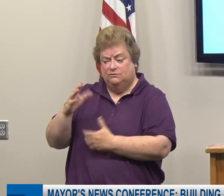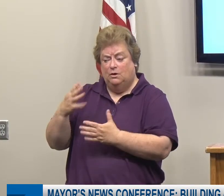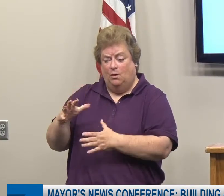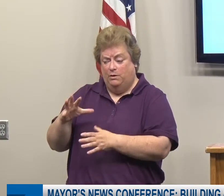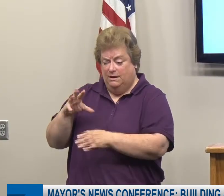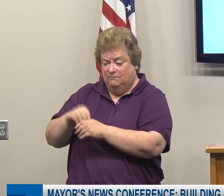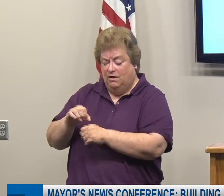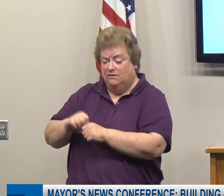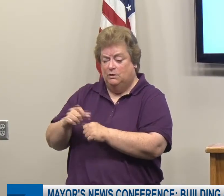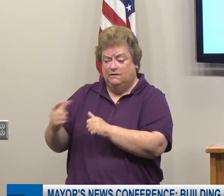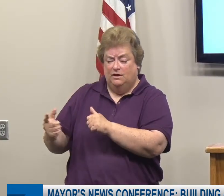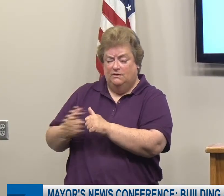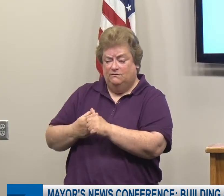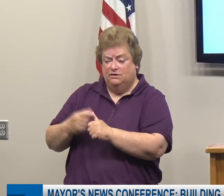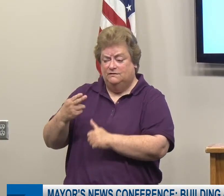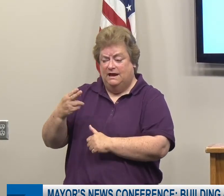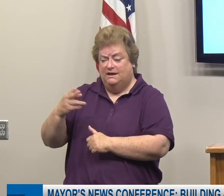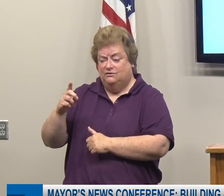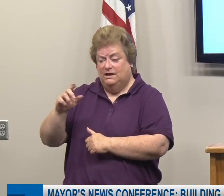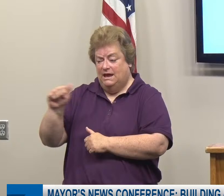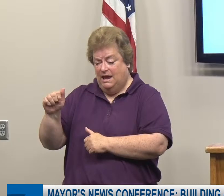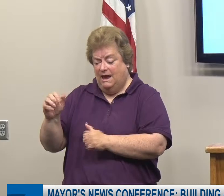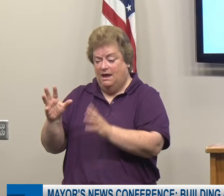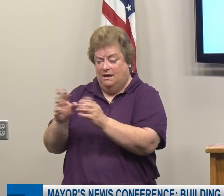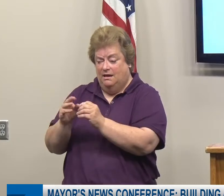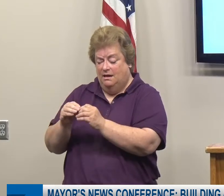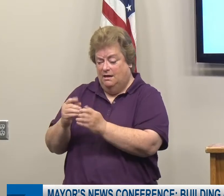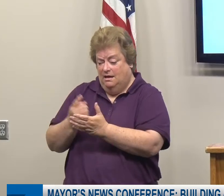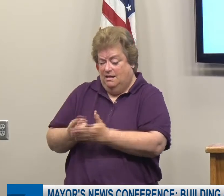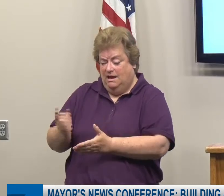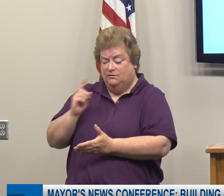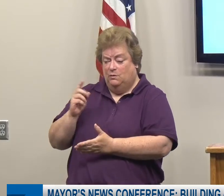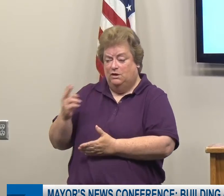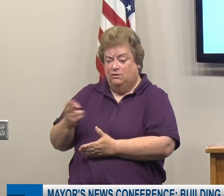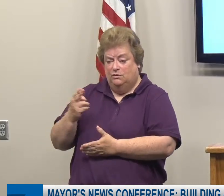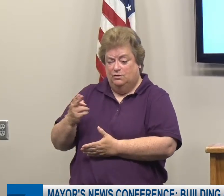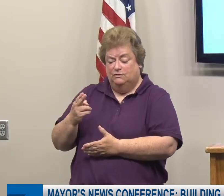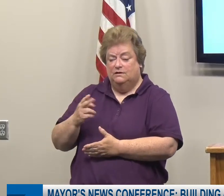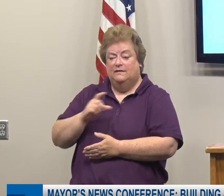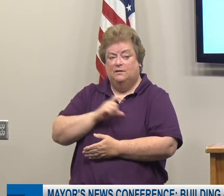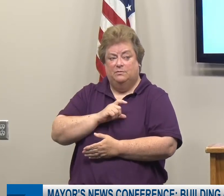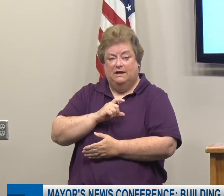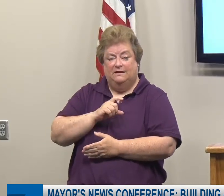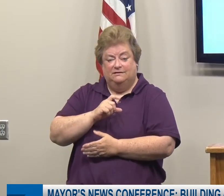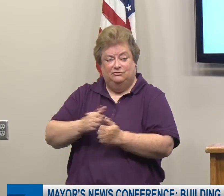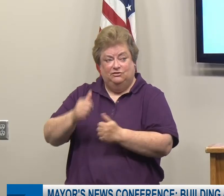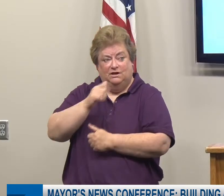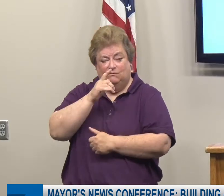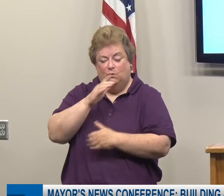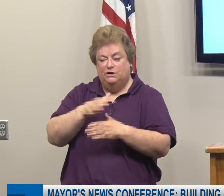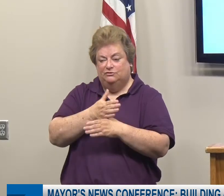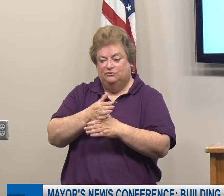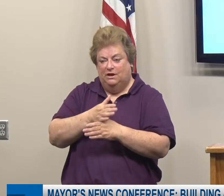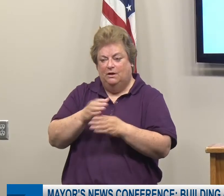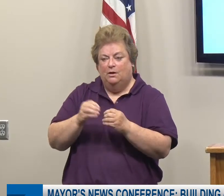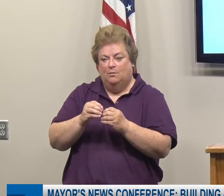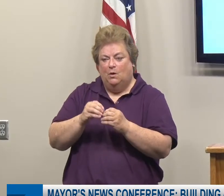in the first HCA Community Forum last Thursday, and the chief will share more information about LPD's participation in this